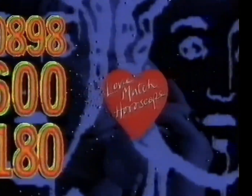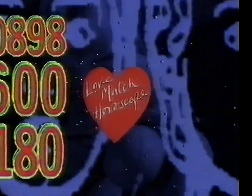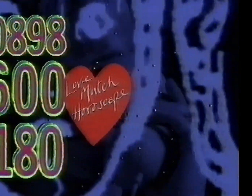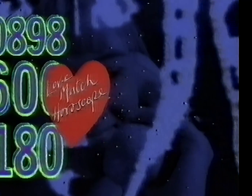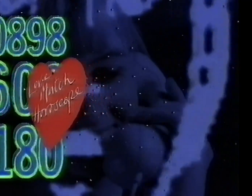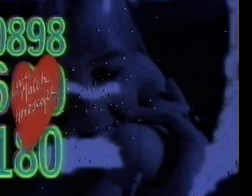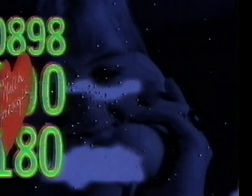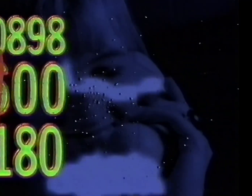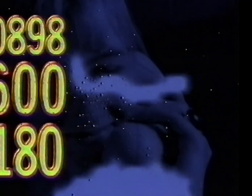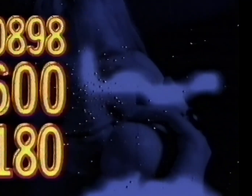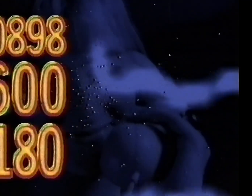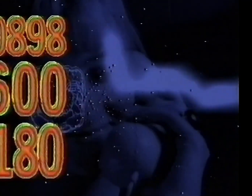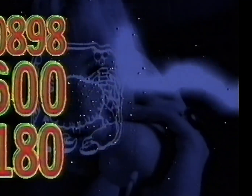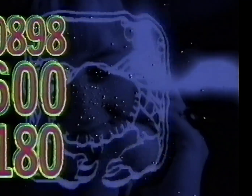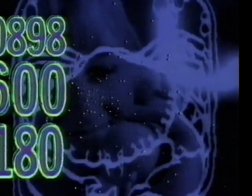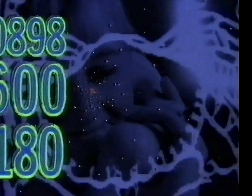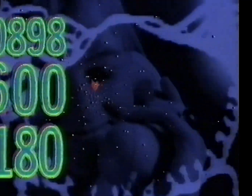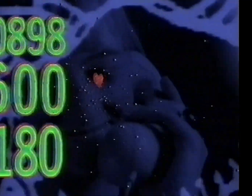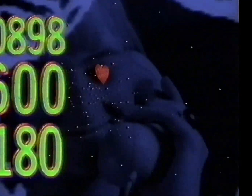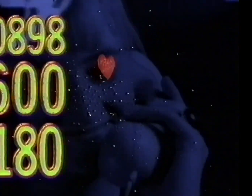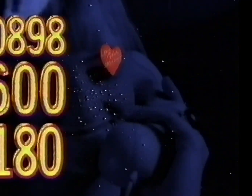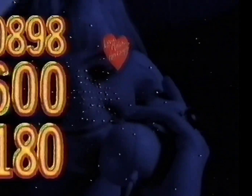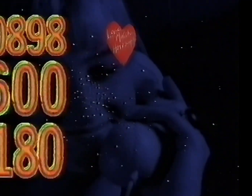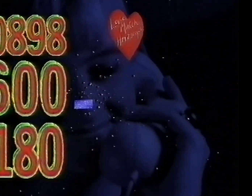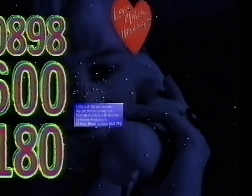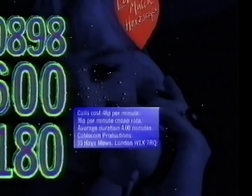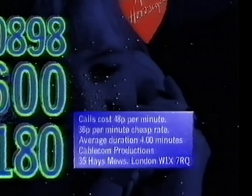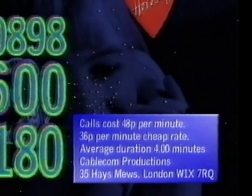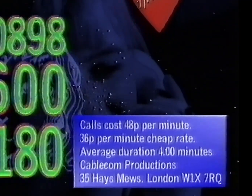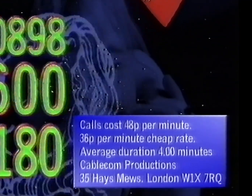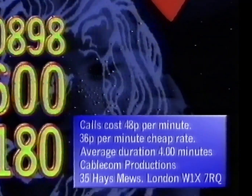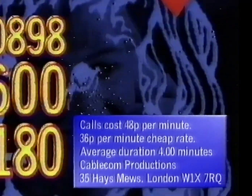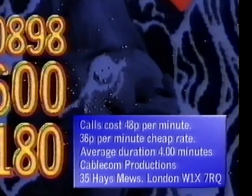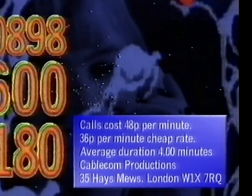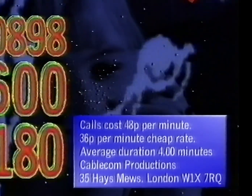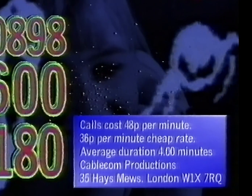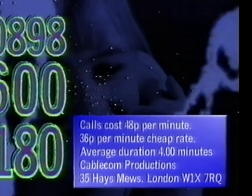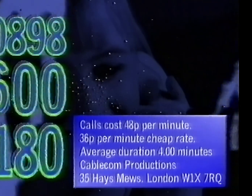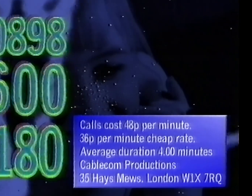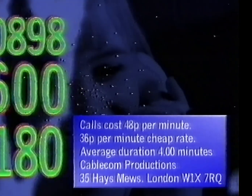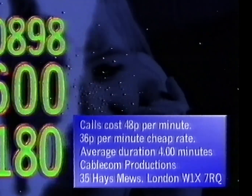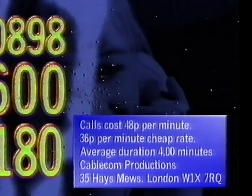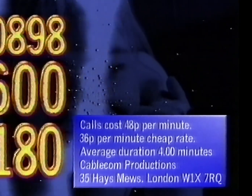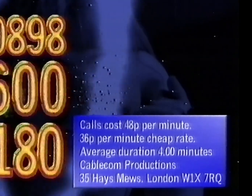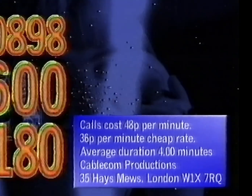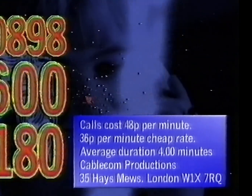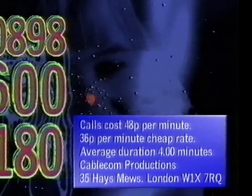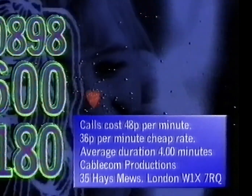sign of the man or men in your life. You may be surprised at what you hear. Call Love Match Horoscopes on